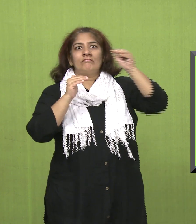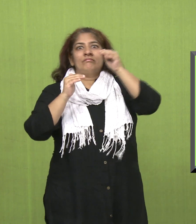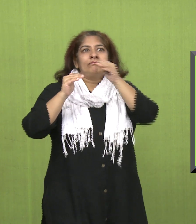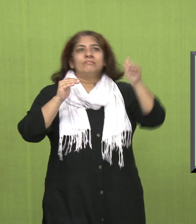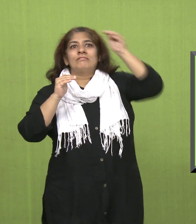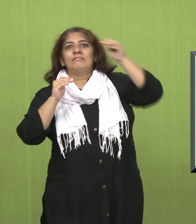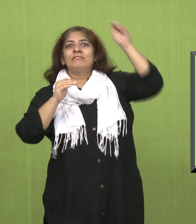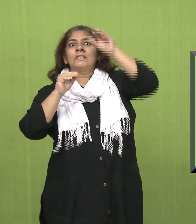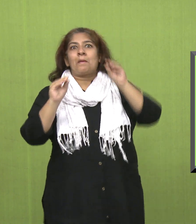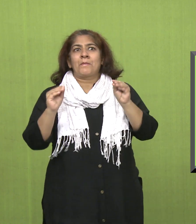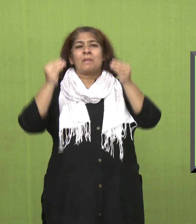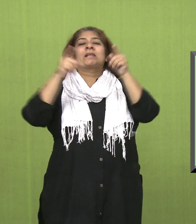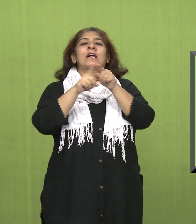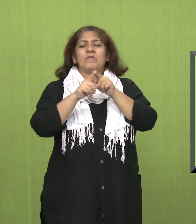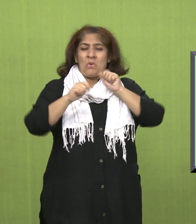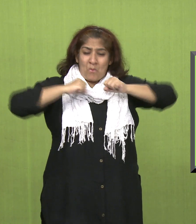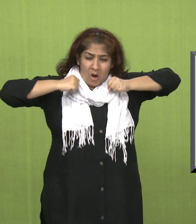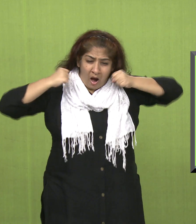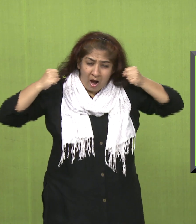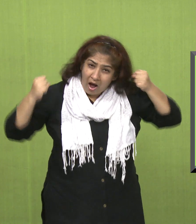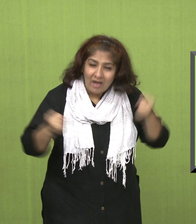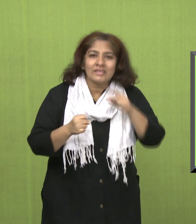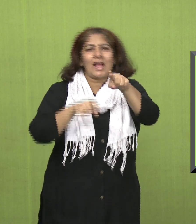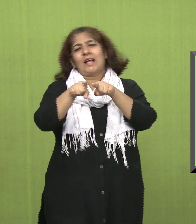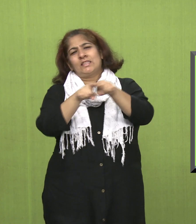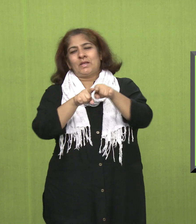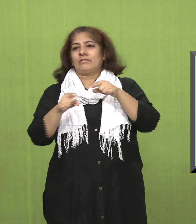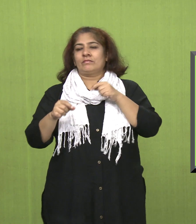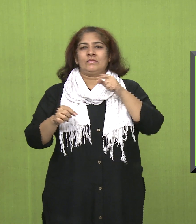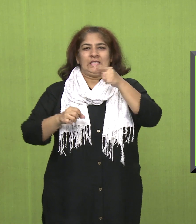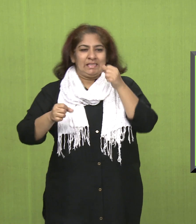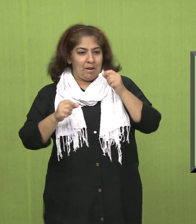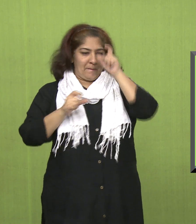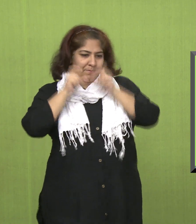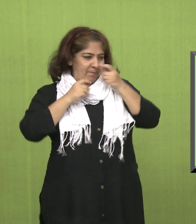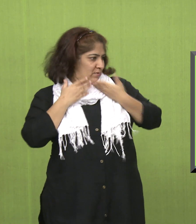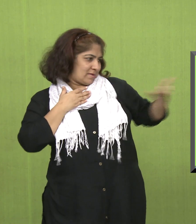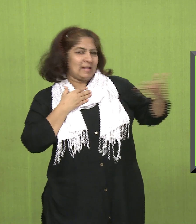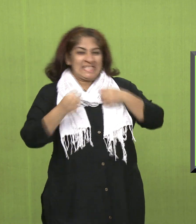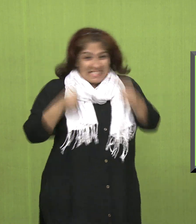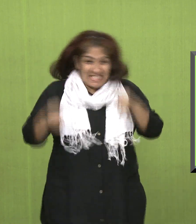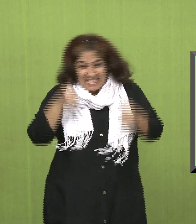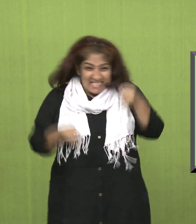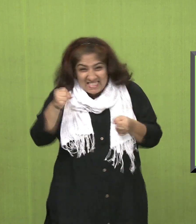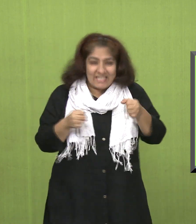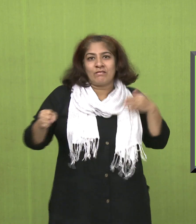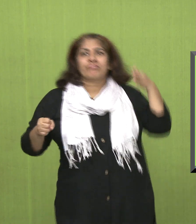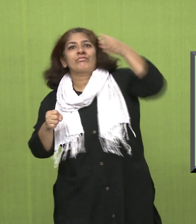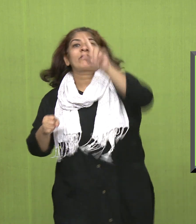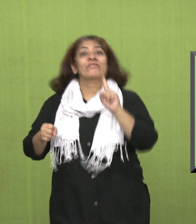After compensation, the important point is promotion and transfer. For example,